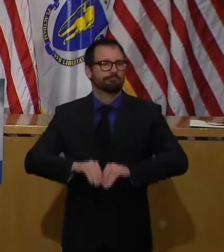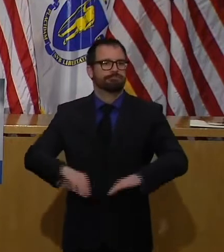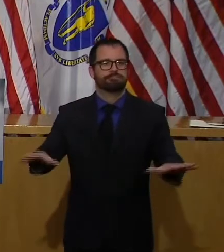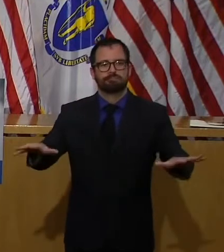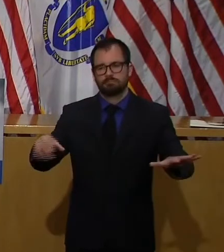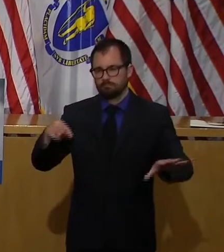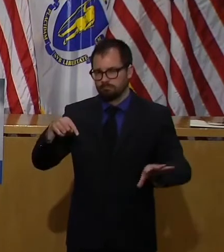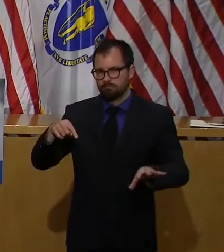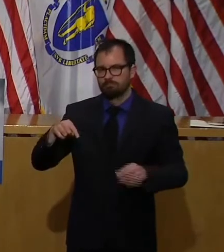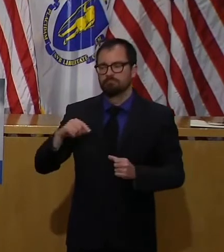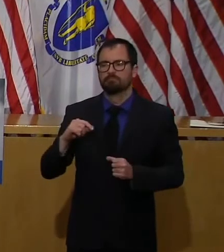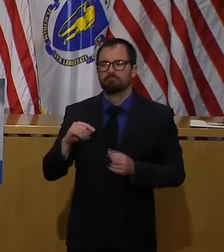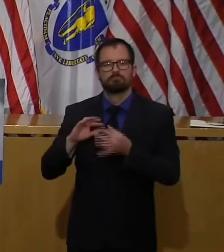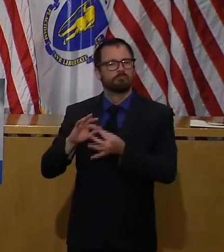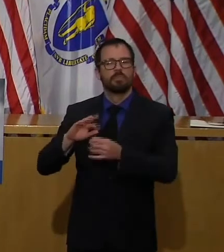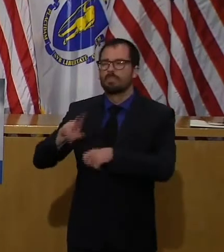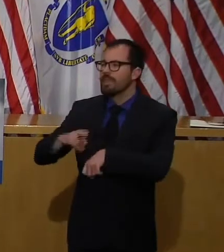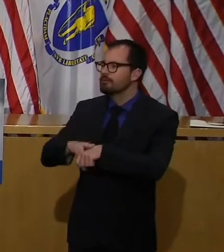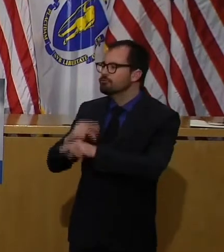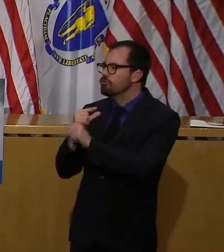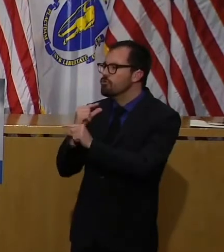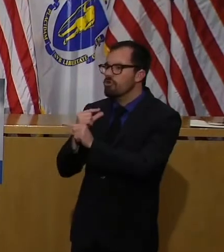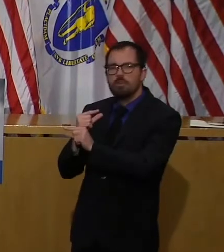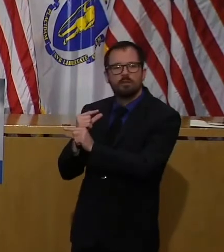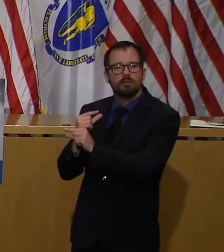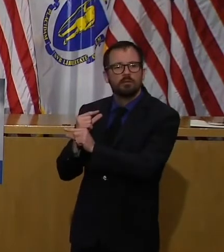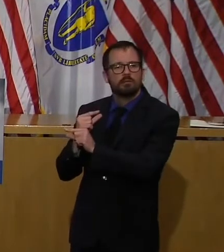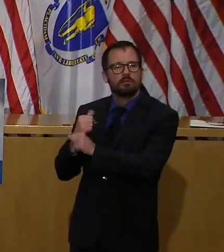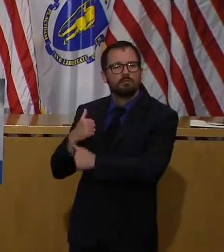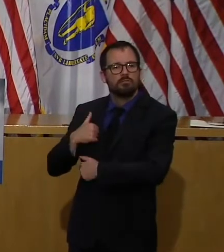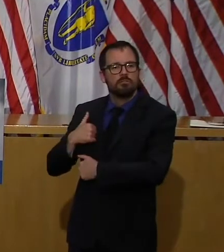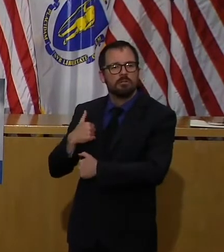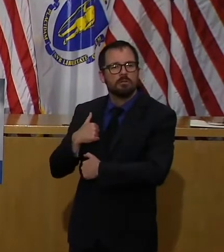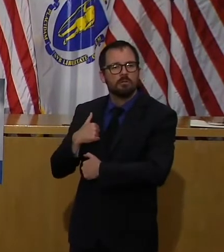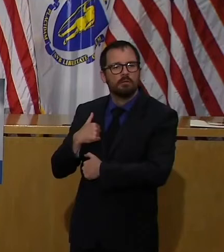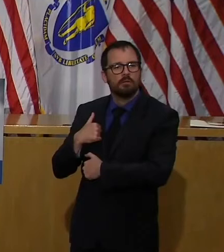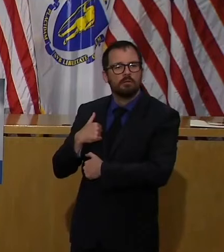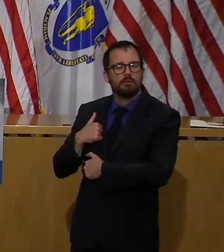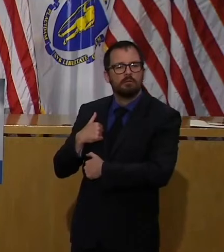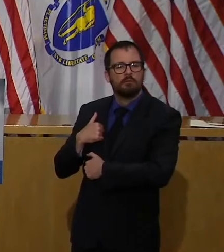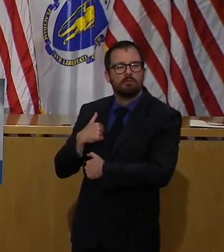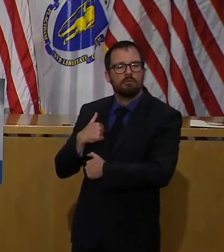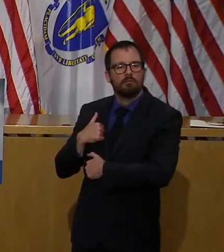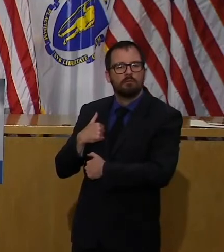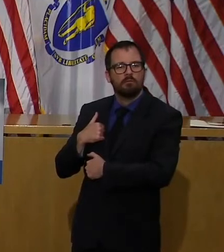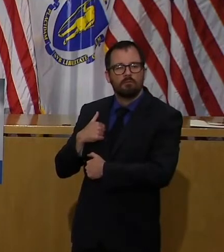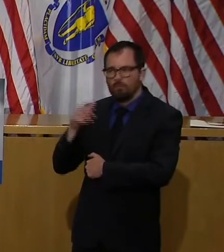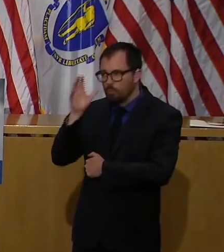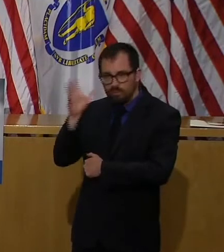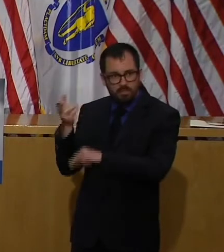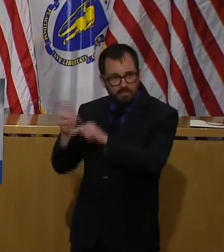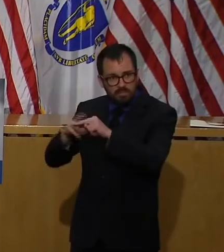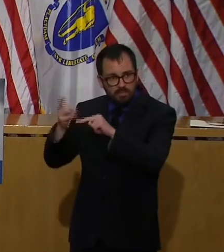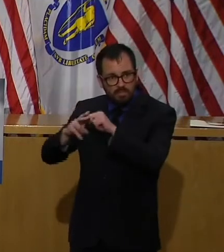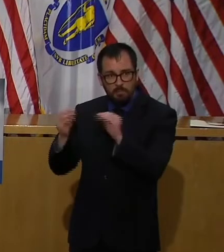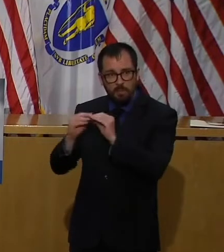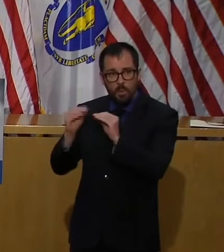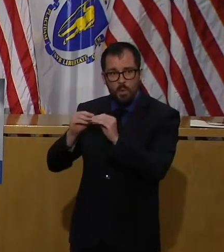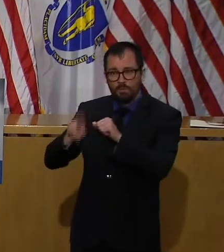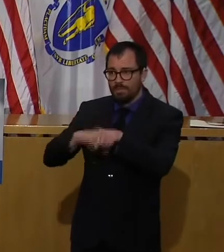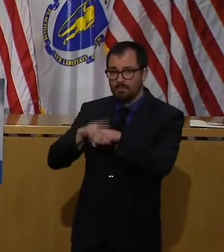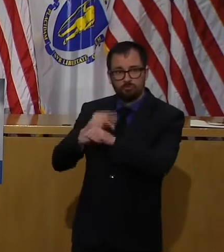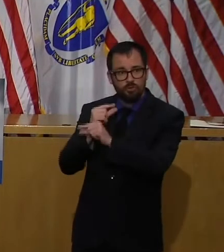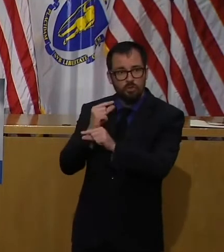that something that you would expand the National Guard's mission to include? I think part of the reason we created the relationship